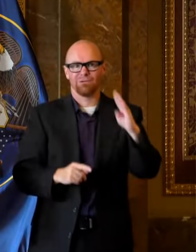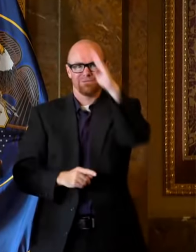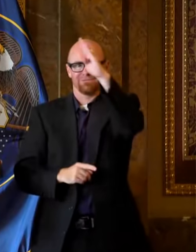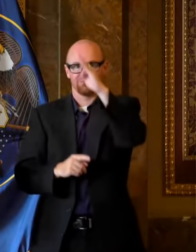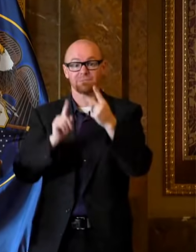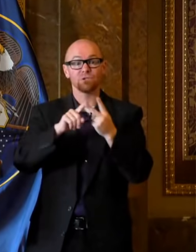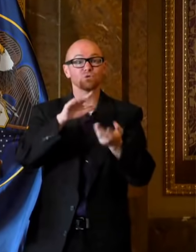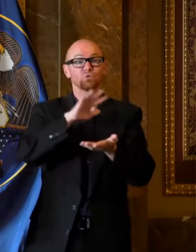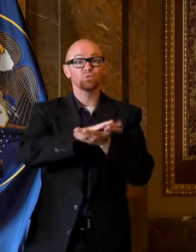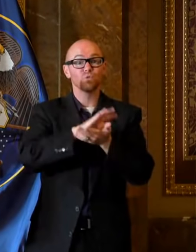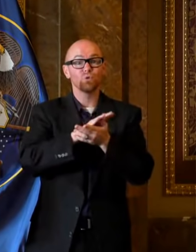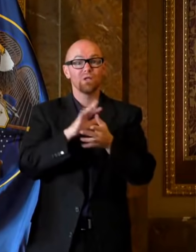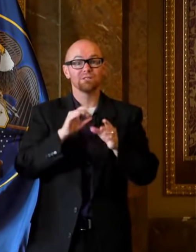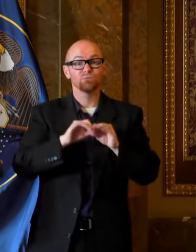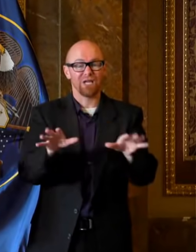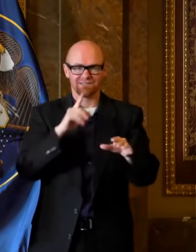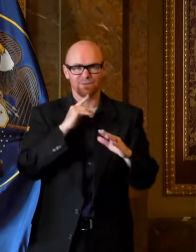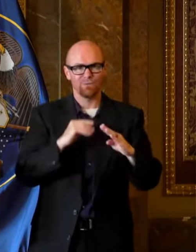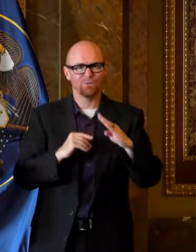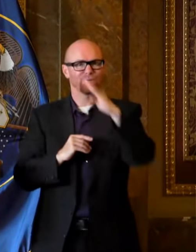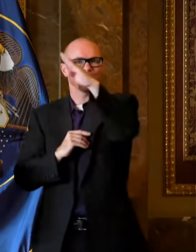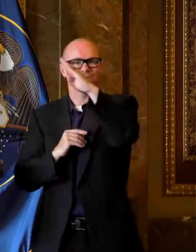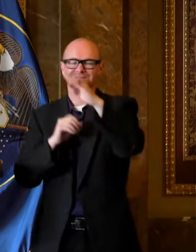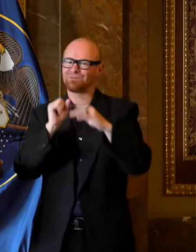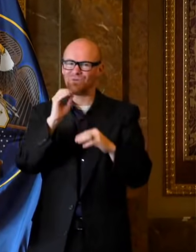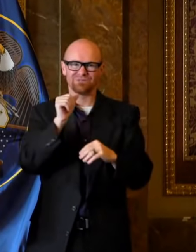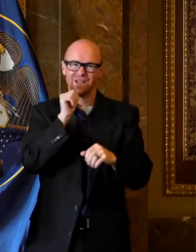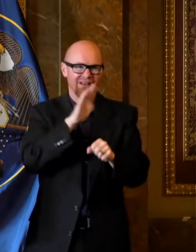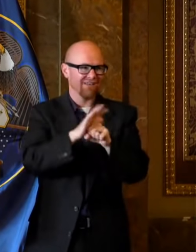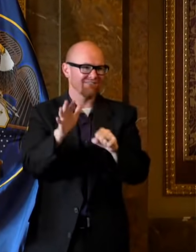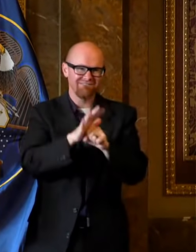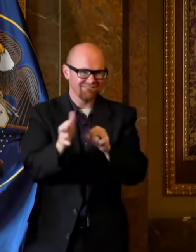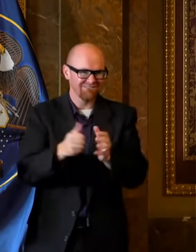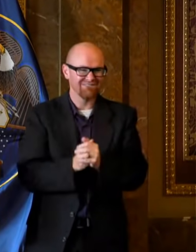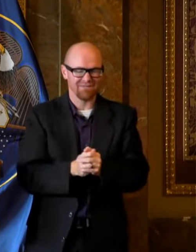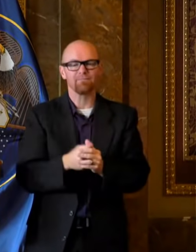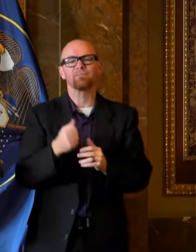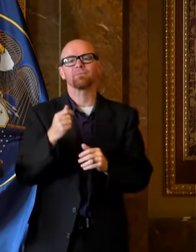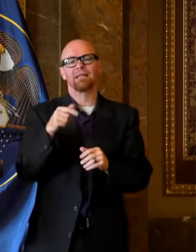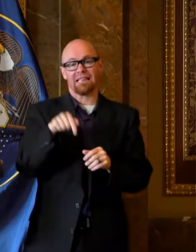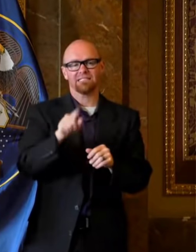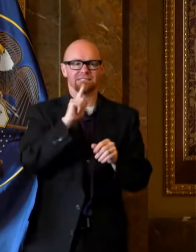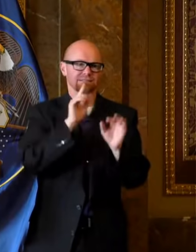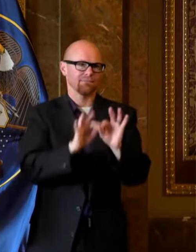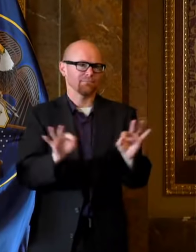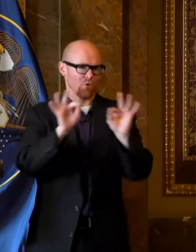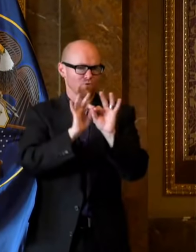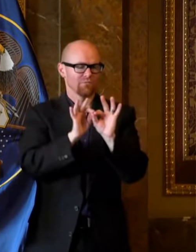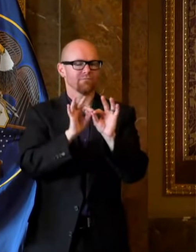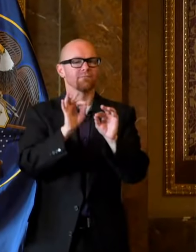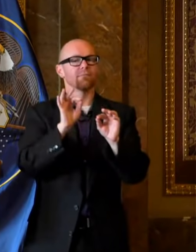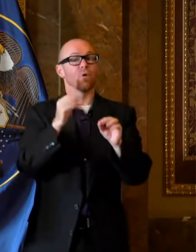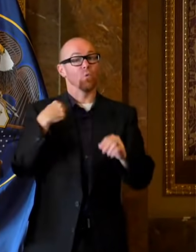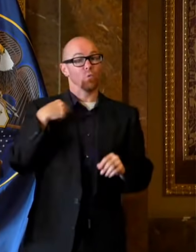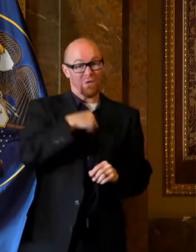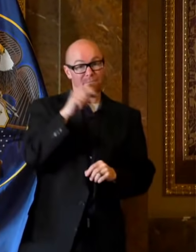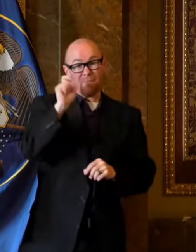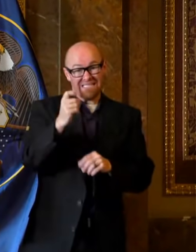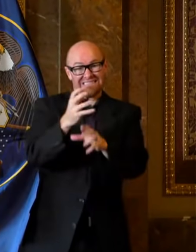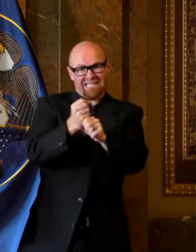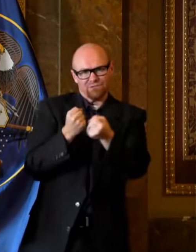schools. And so we have to. I also think it's important, and I mentioned this before, but we have to get their